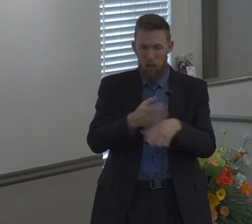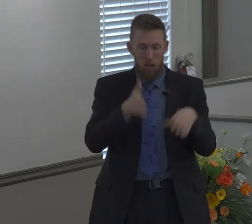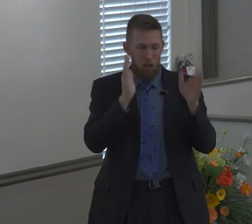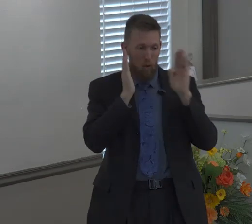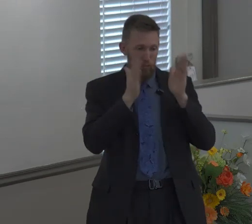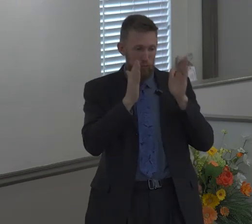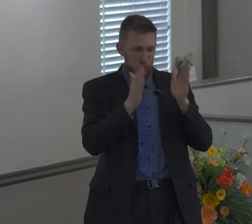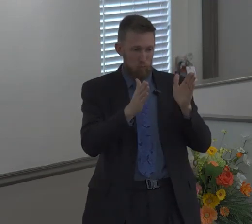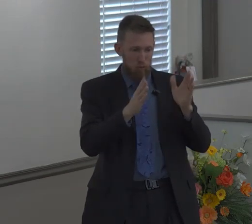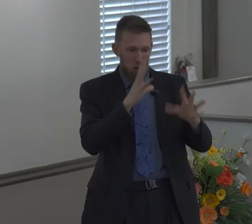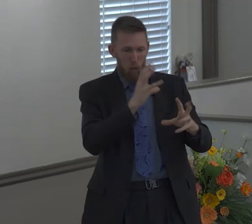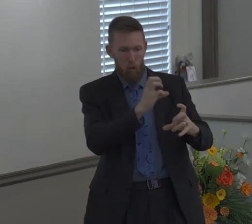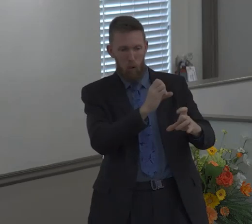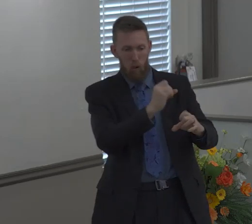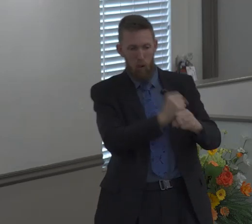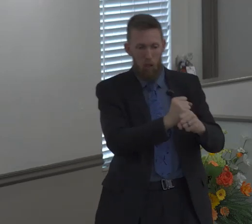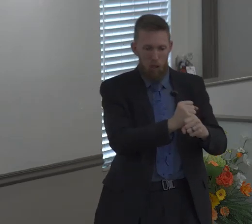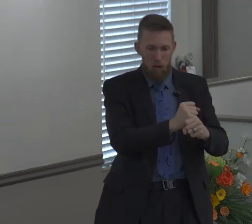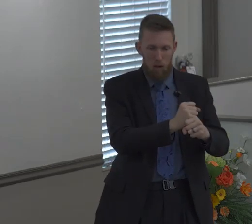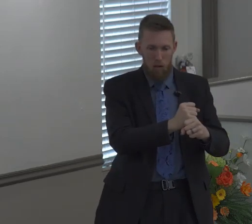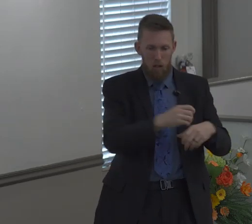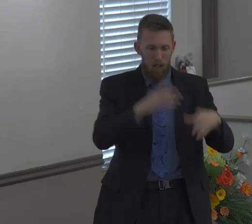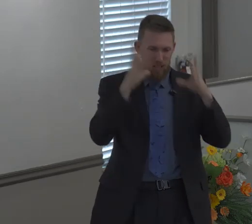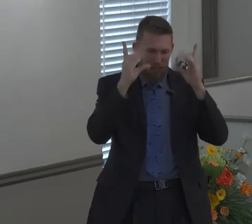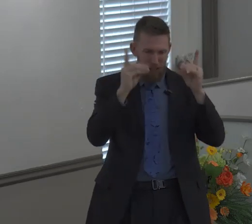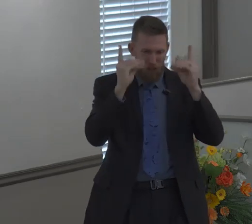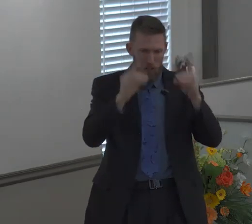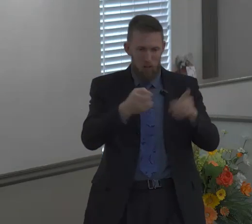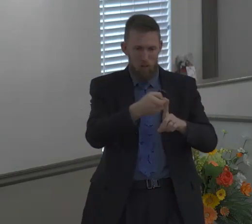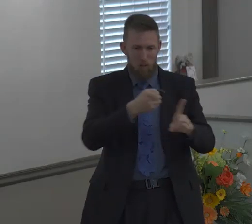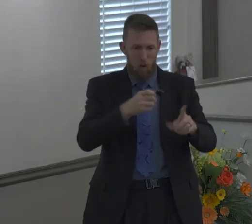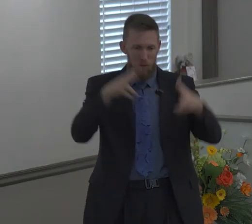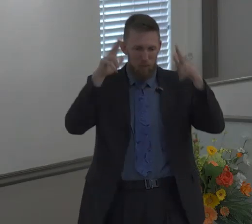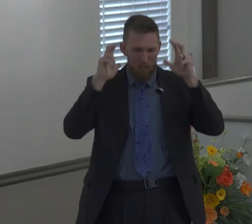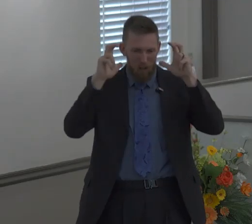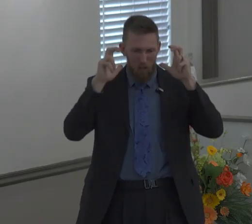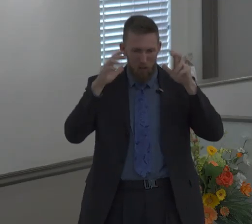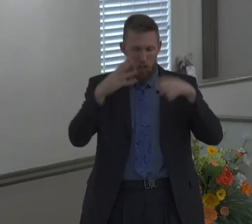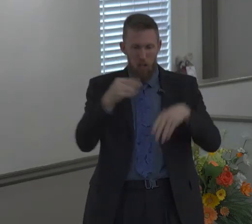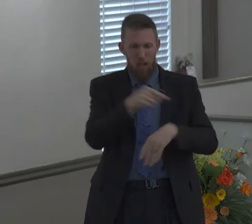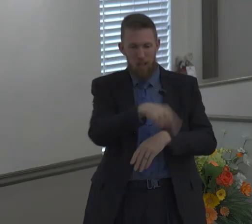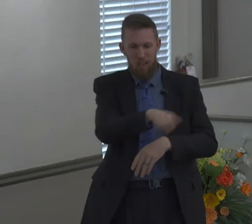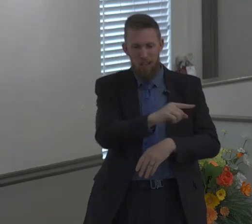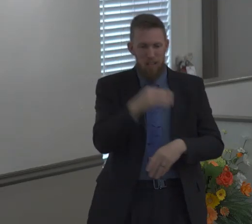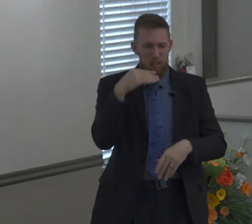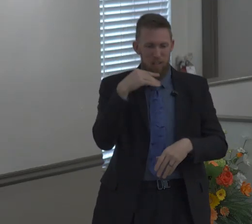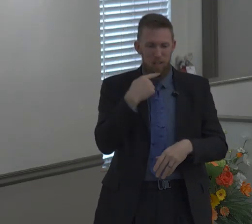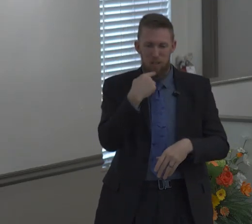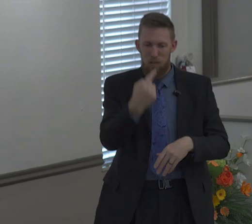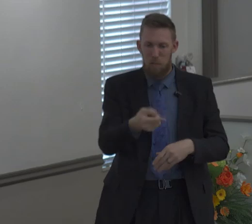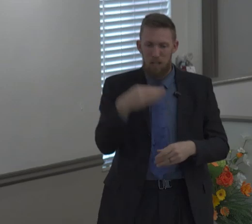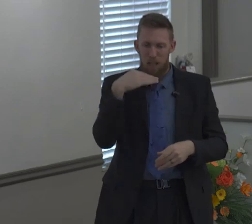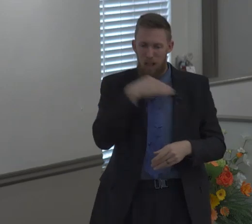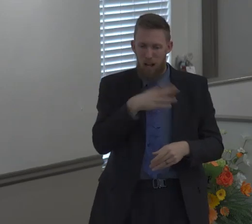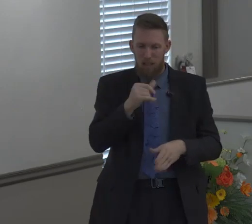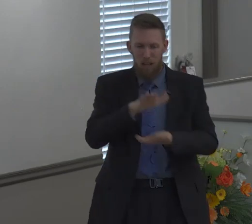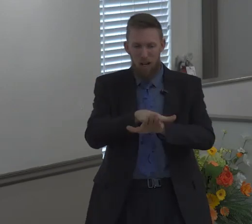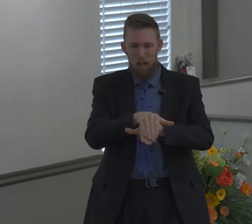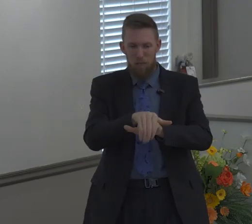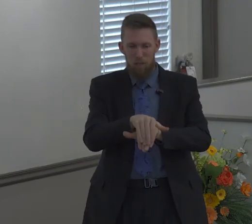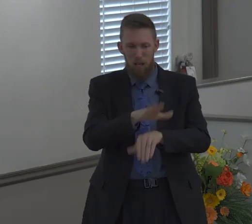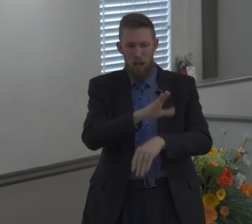faith, giving heed to seducing spirits and doctrines of devils." Verse 2, speaking lies and